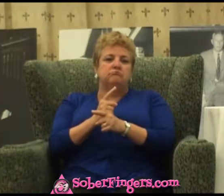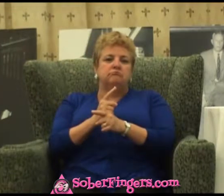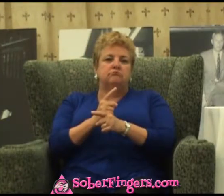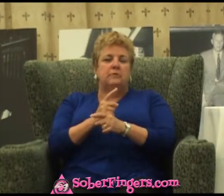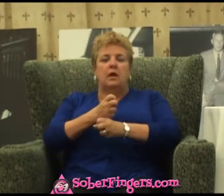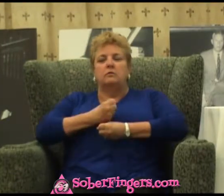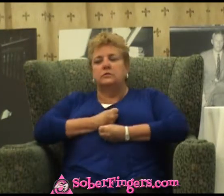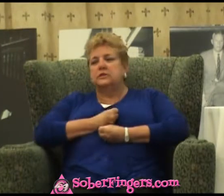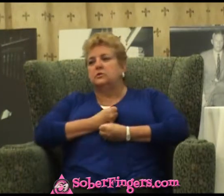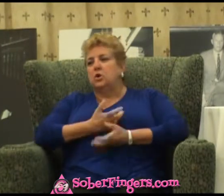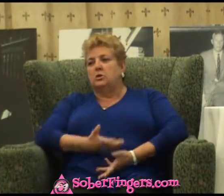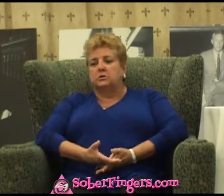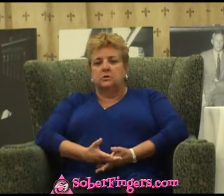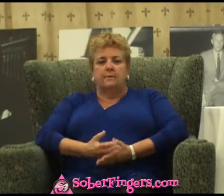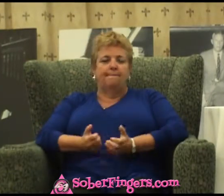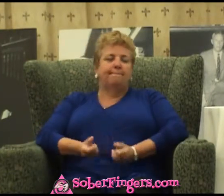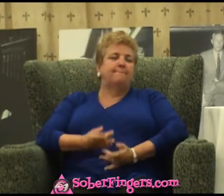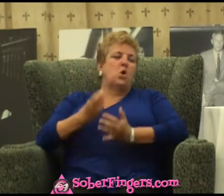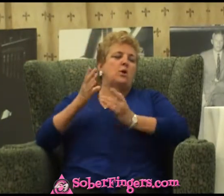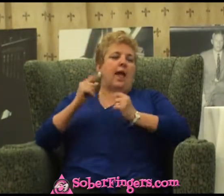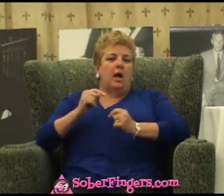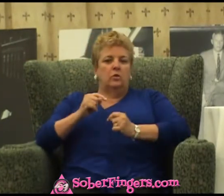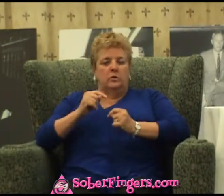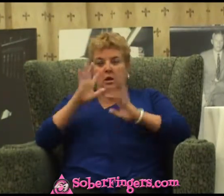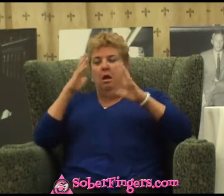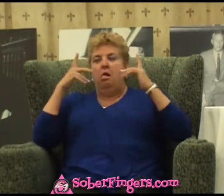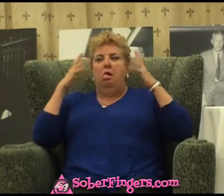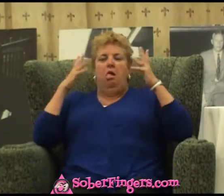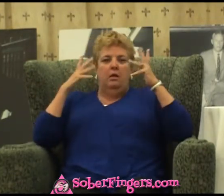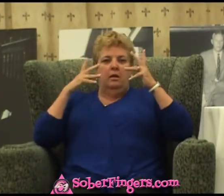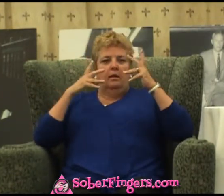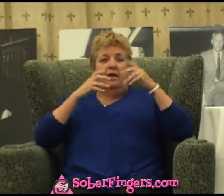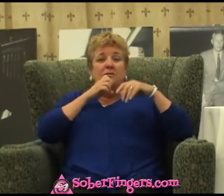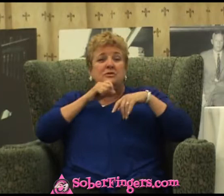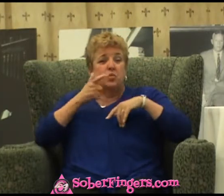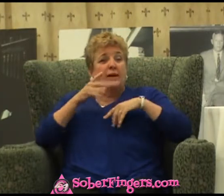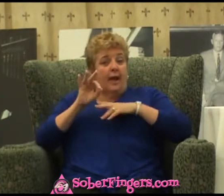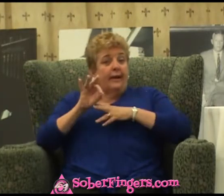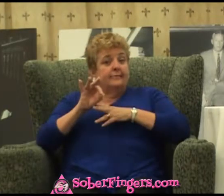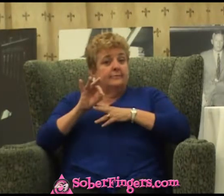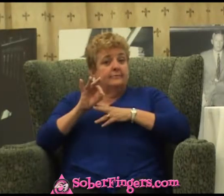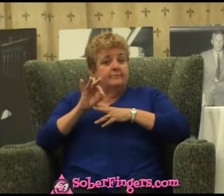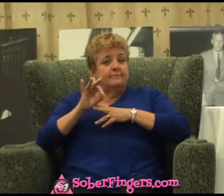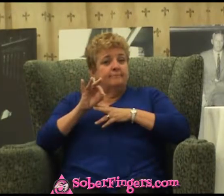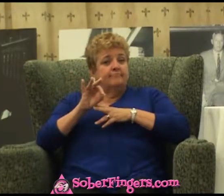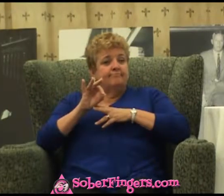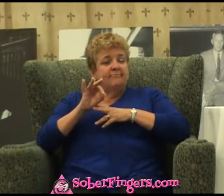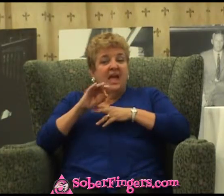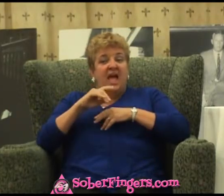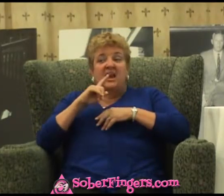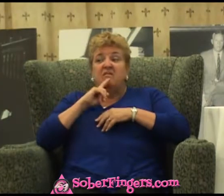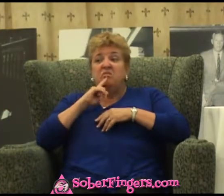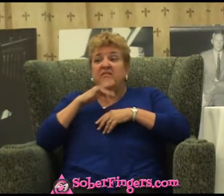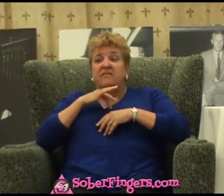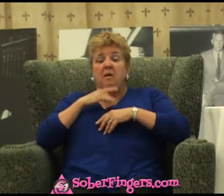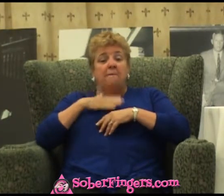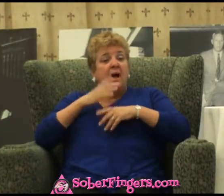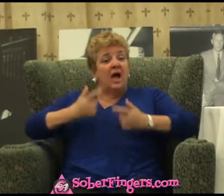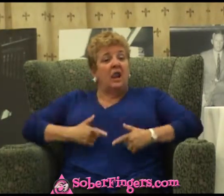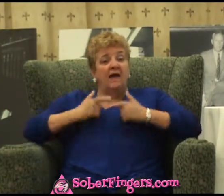burned out and frantic and, like I say, 29. And I was pretty sure my life was over. And I went through a